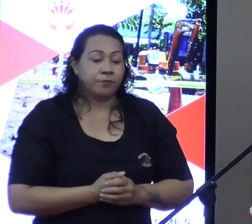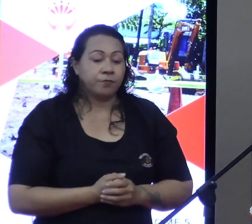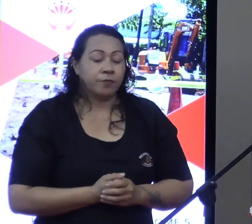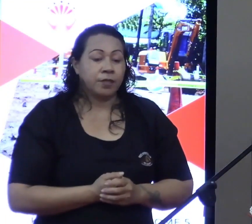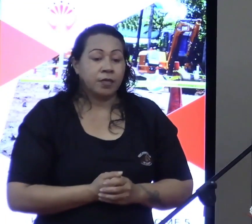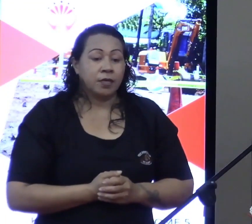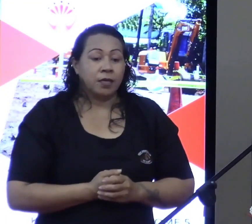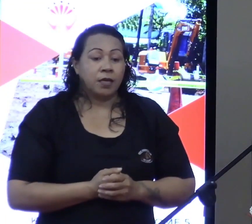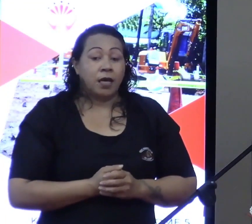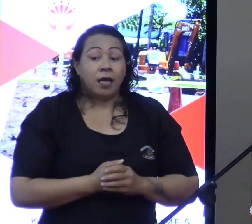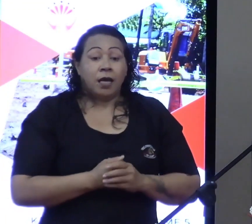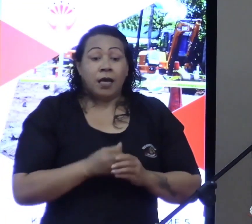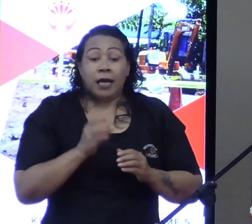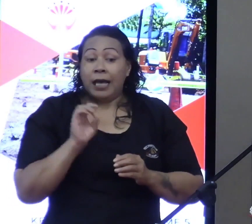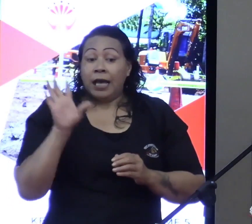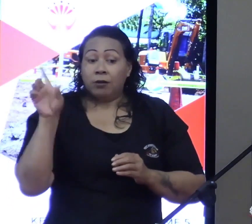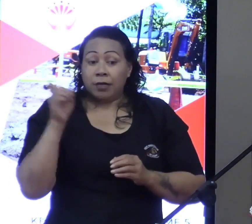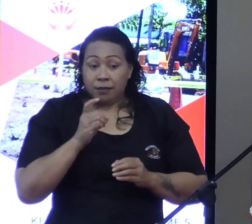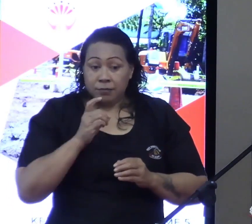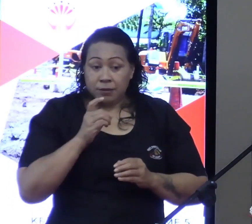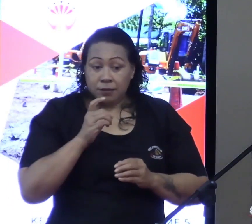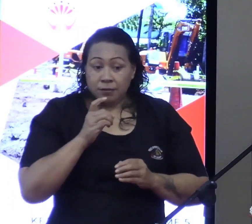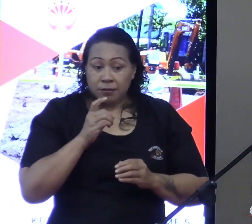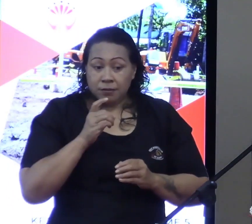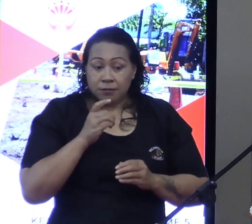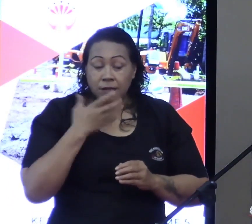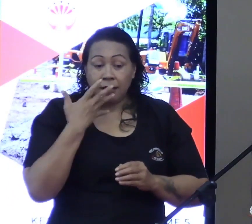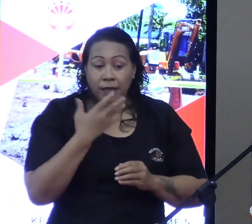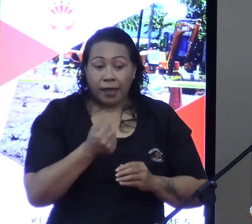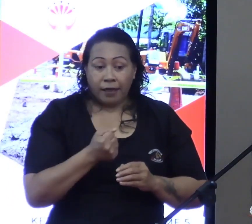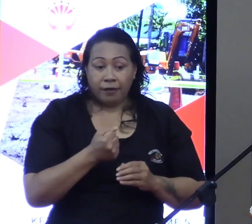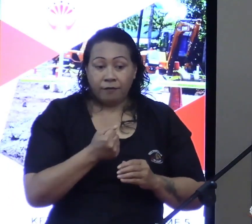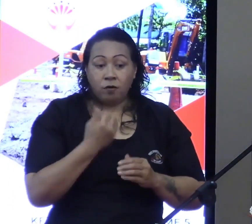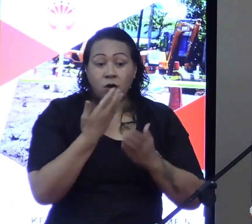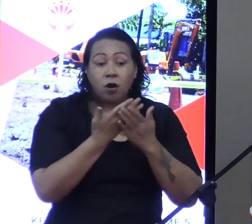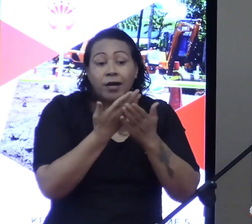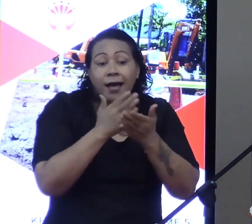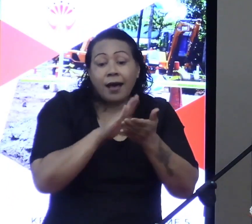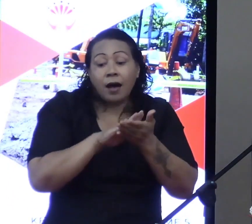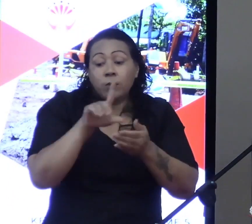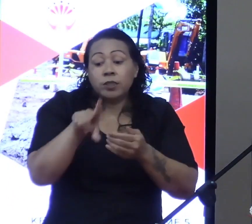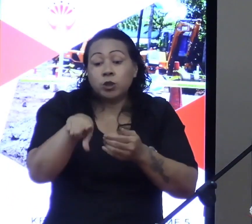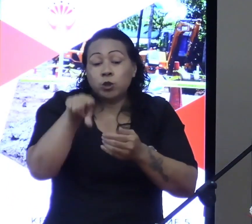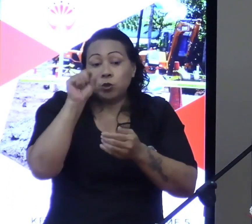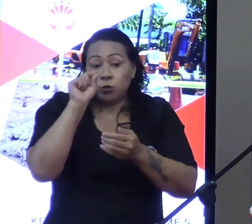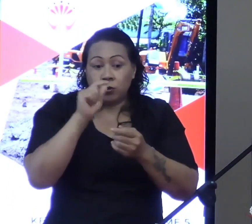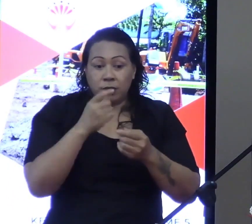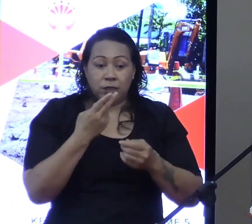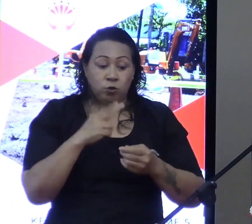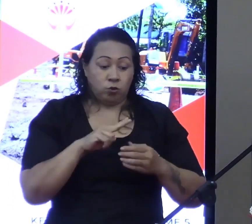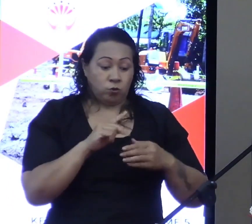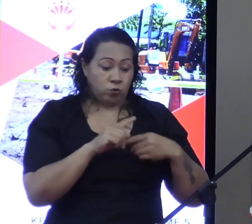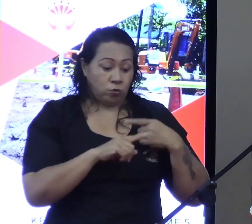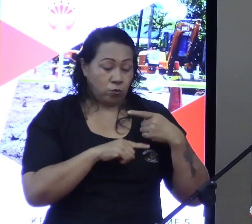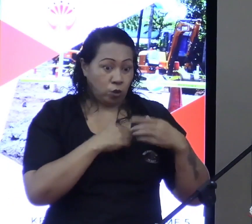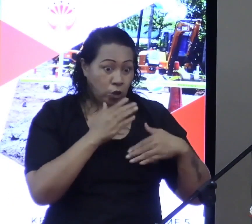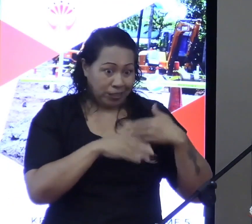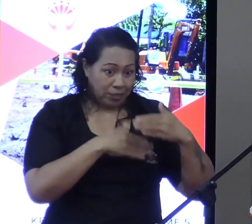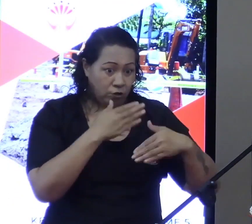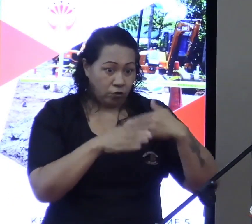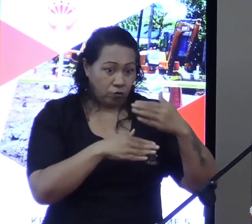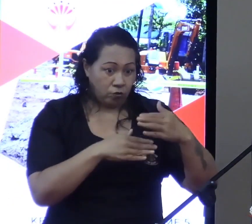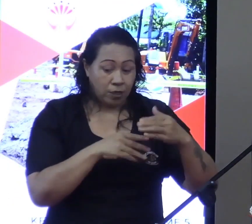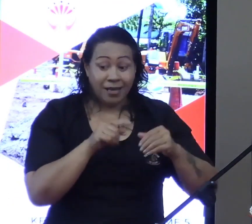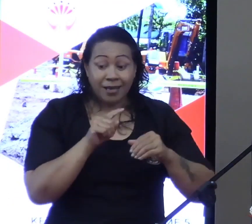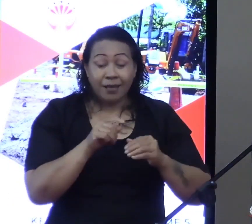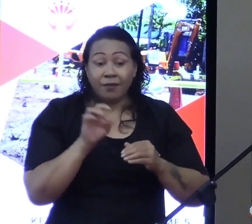While outcomes matter, how we choose to pursue those outcomes is